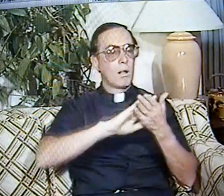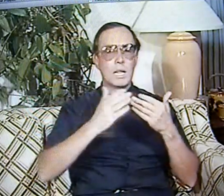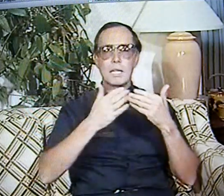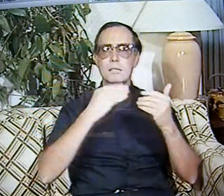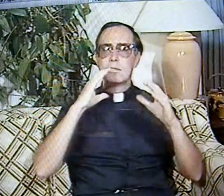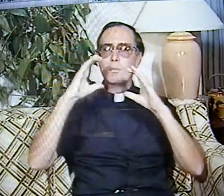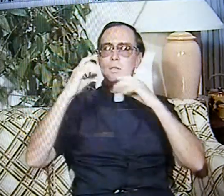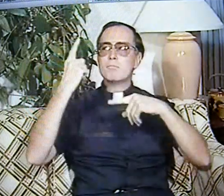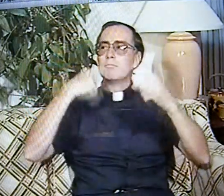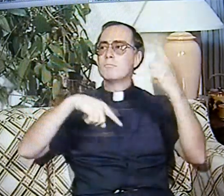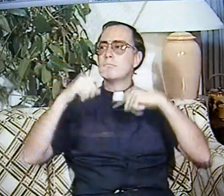awful.